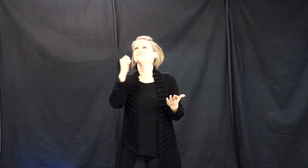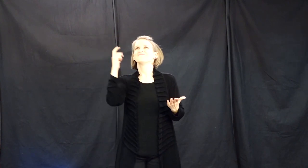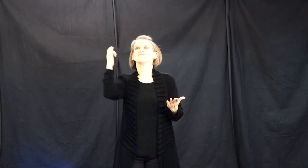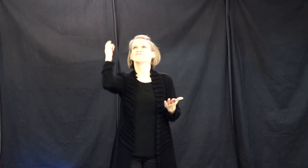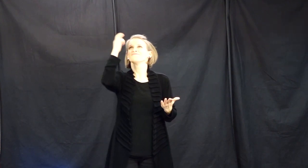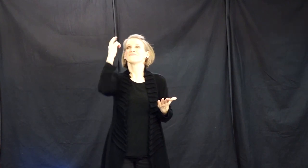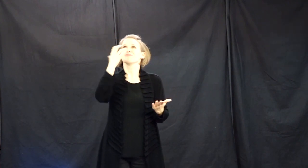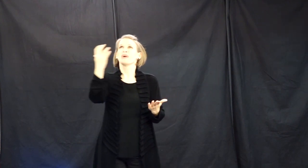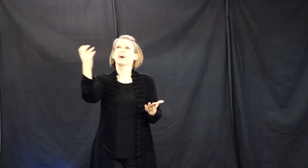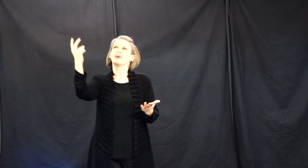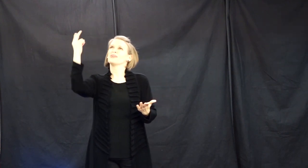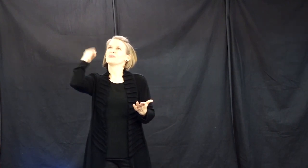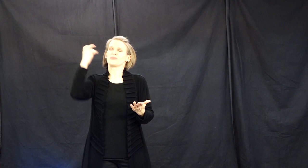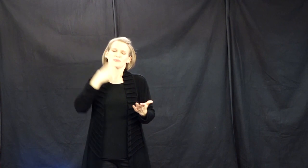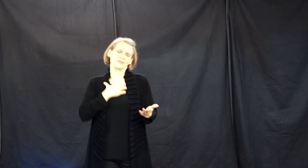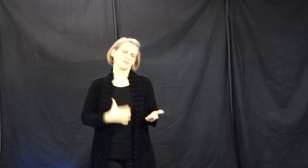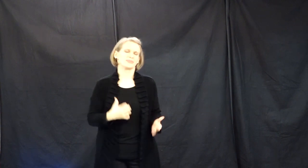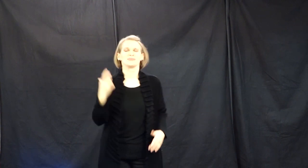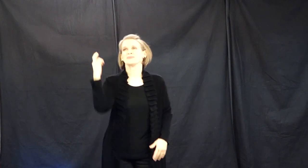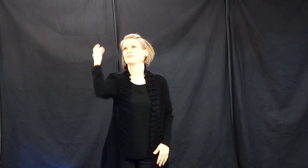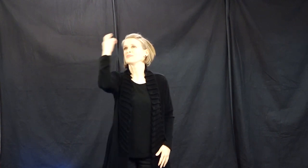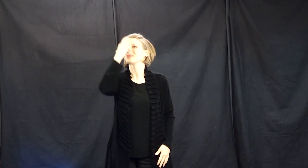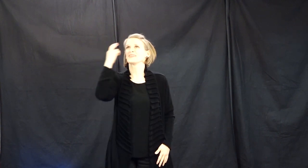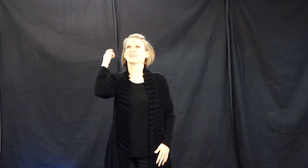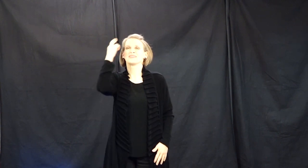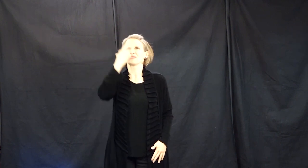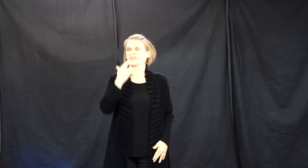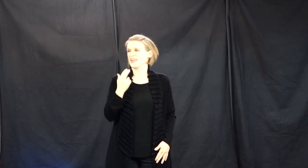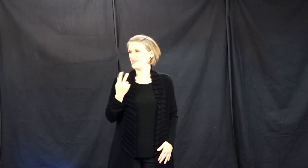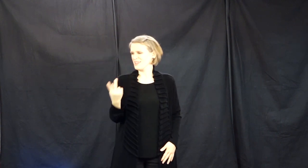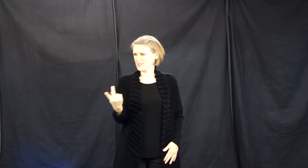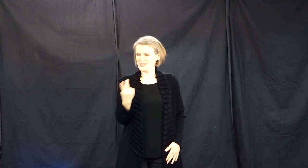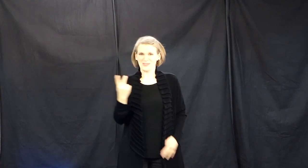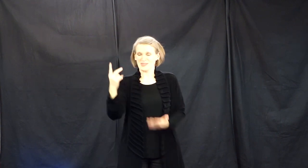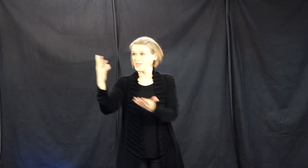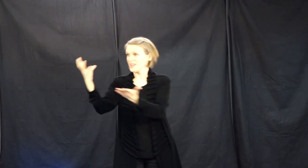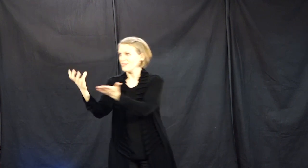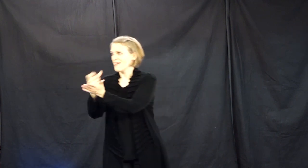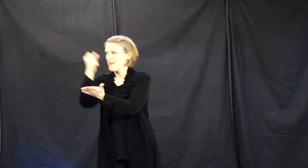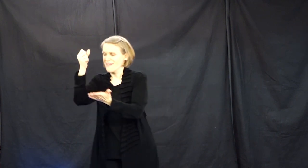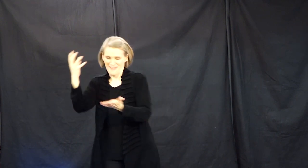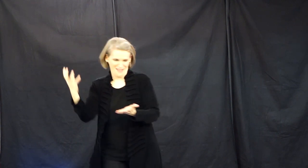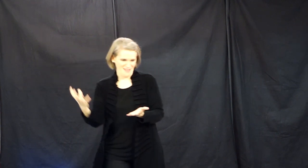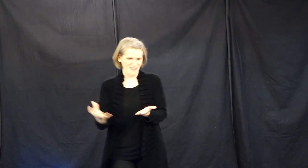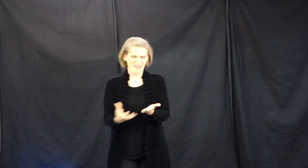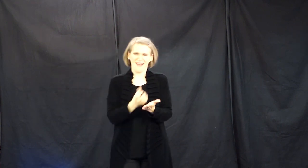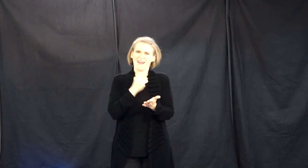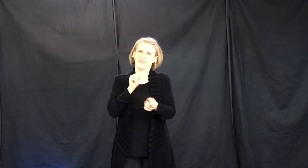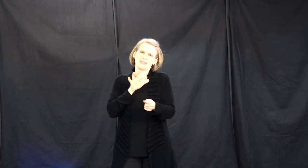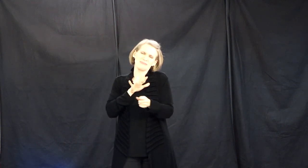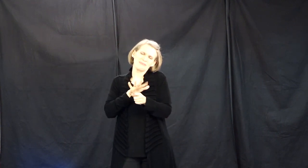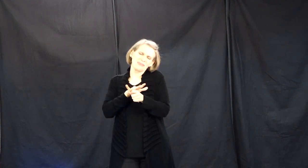I should have known the world was wide enough for both Hamilton and